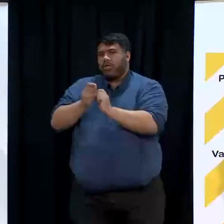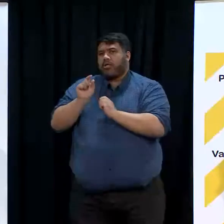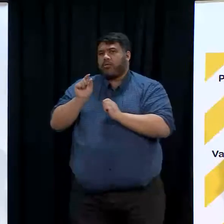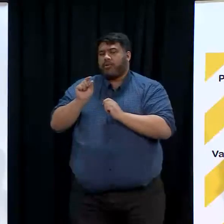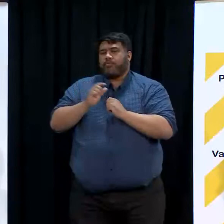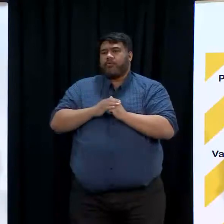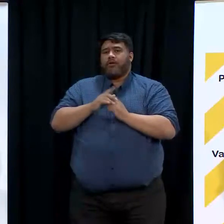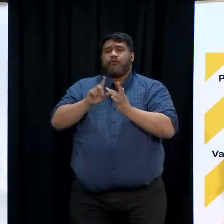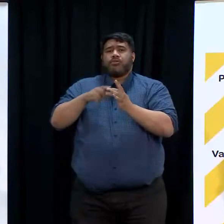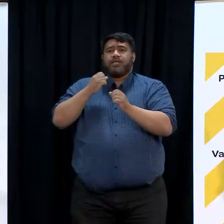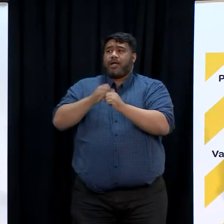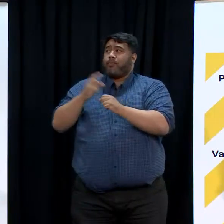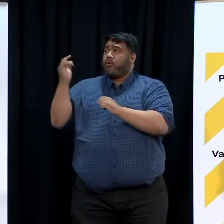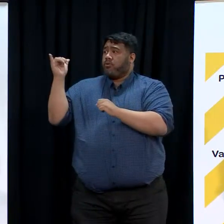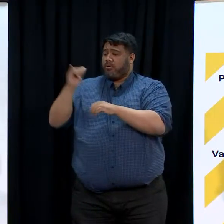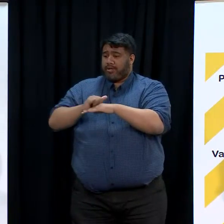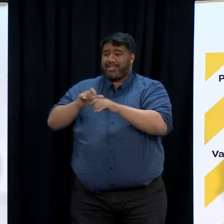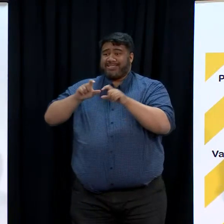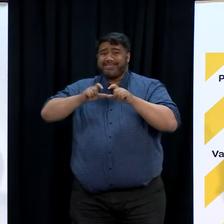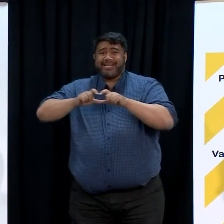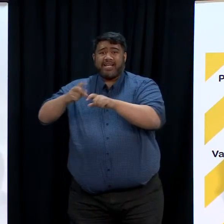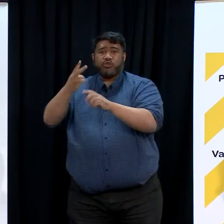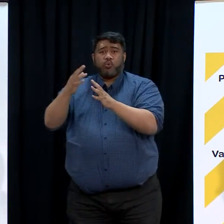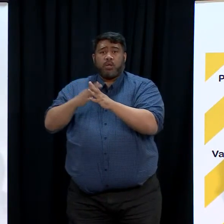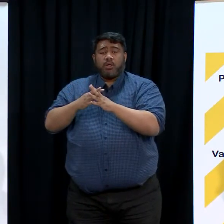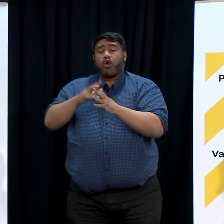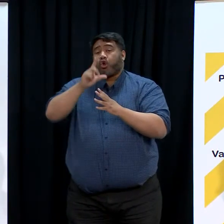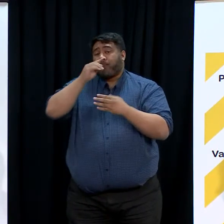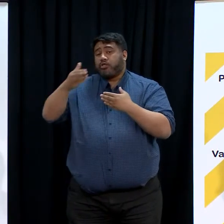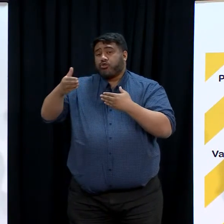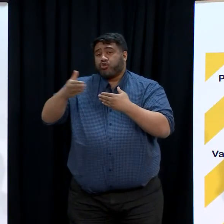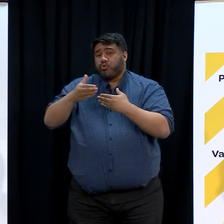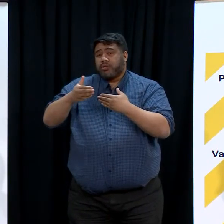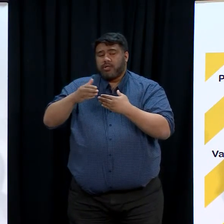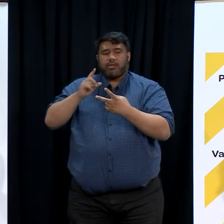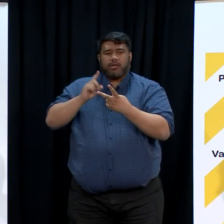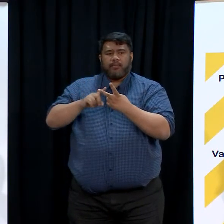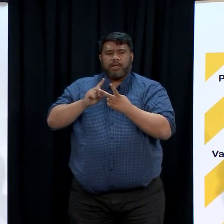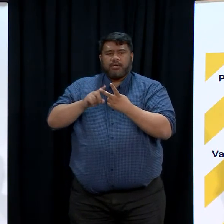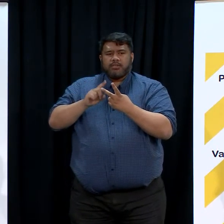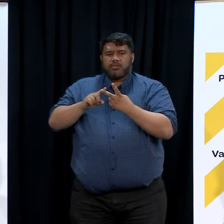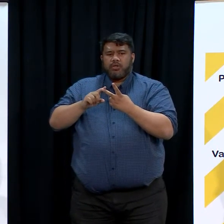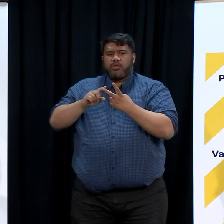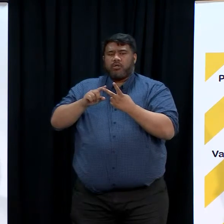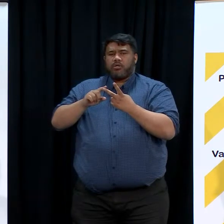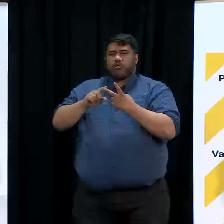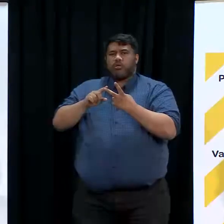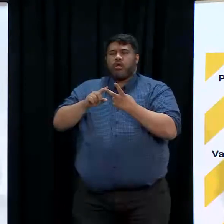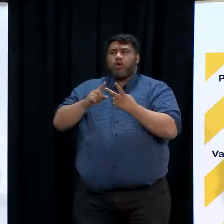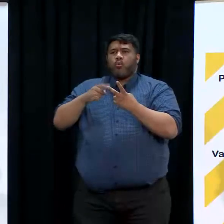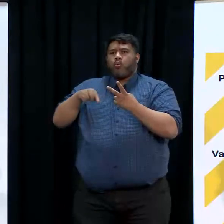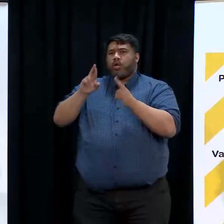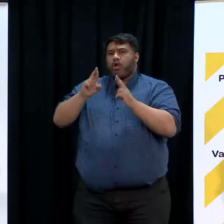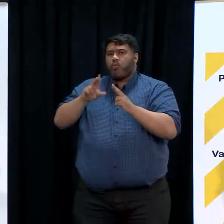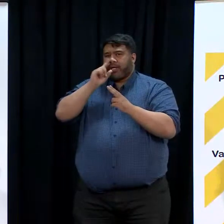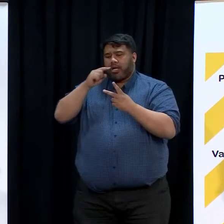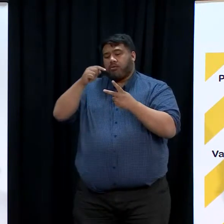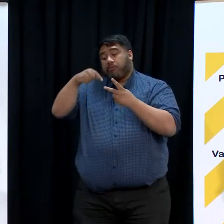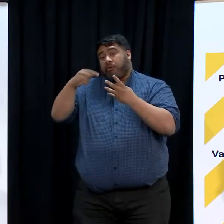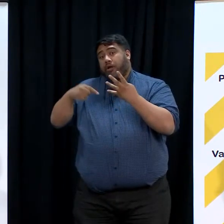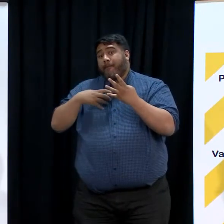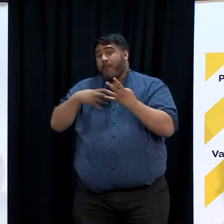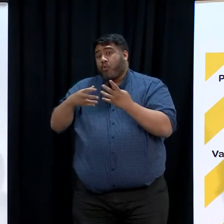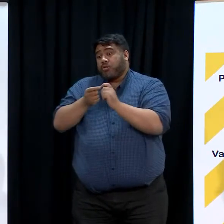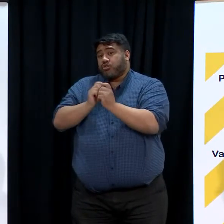shortened MIQ stays and greater use of self-isolation for those coming into New Zealand, and I hope to be in a position to make more announcements on